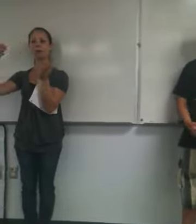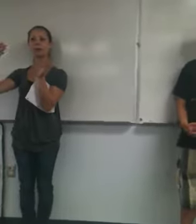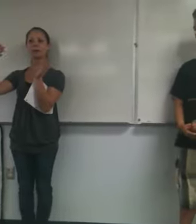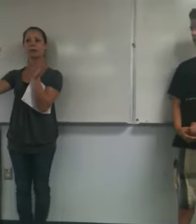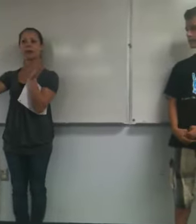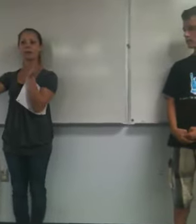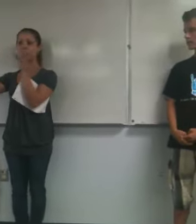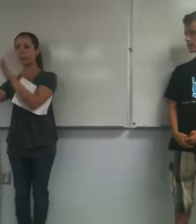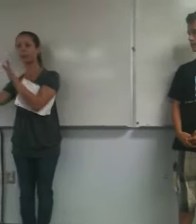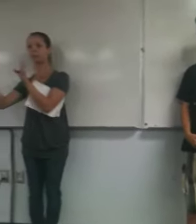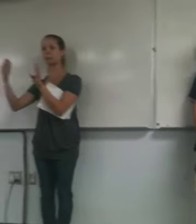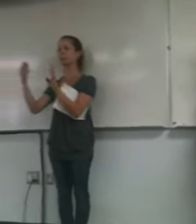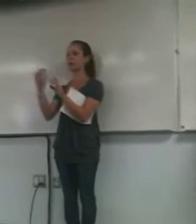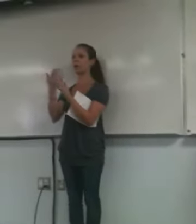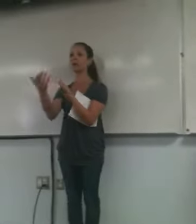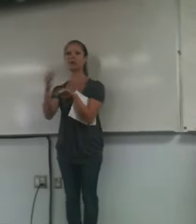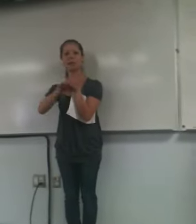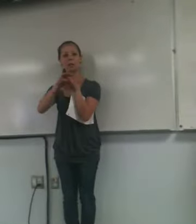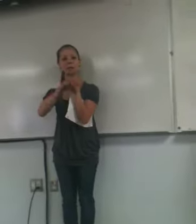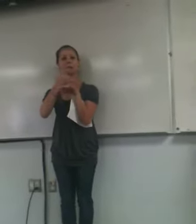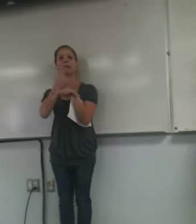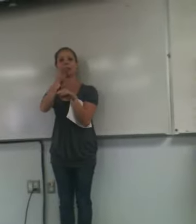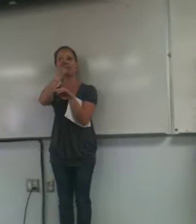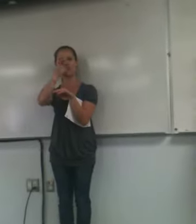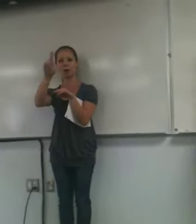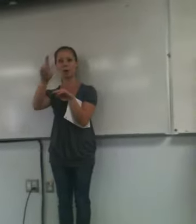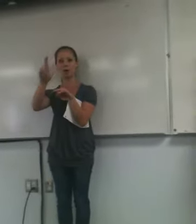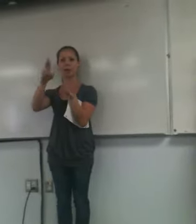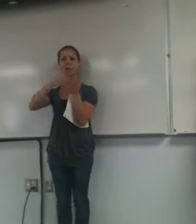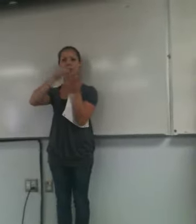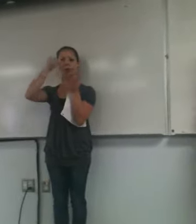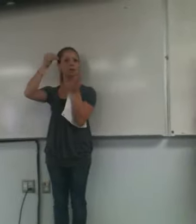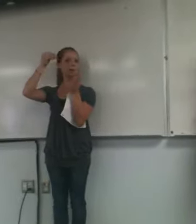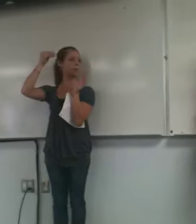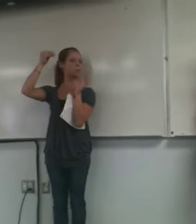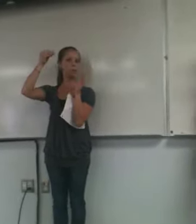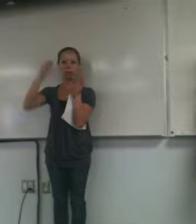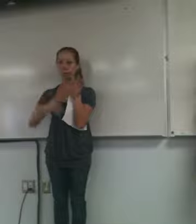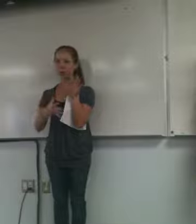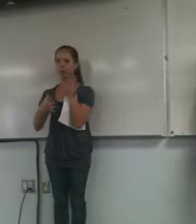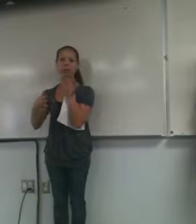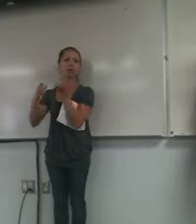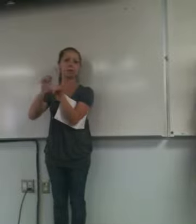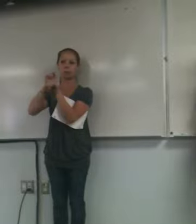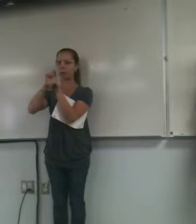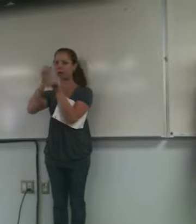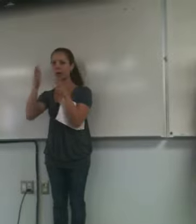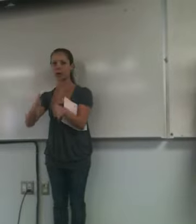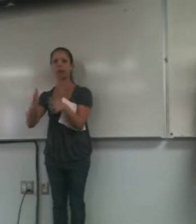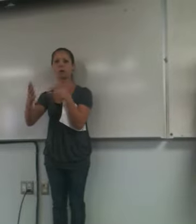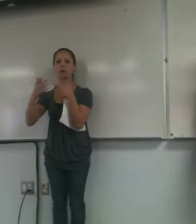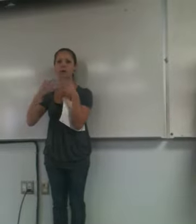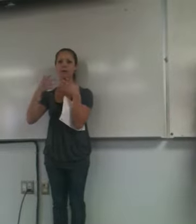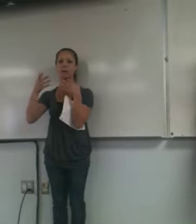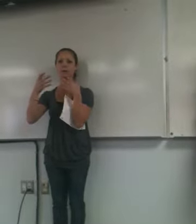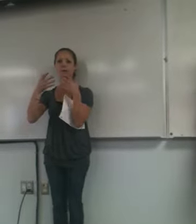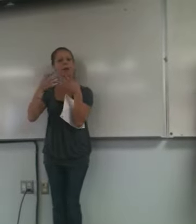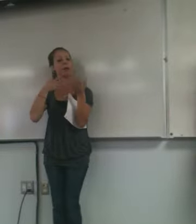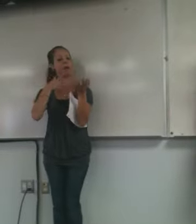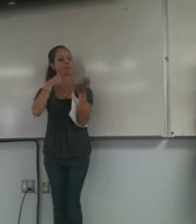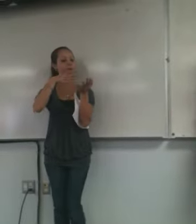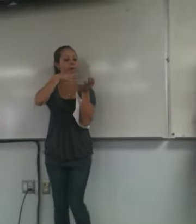sign, like say it's a person, so you know in English we say ER, like learner or worker or